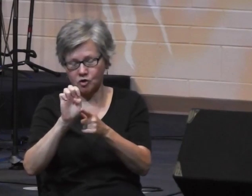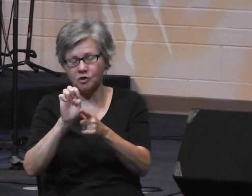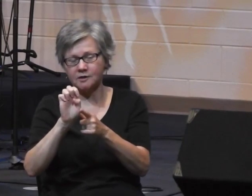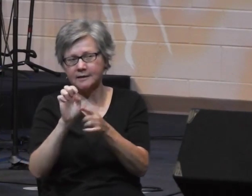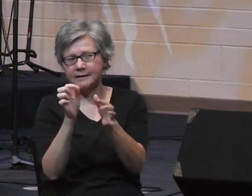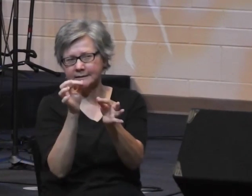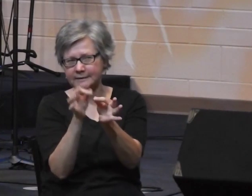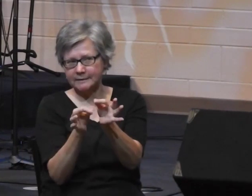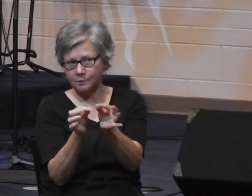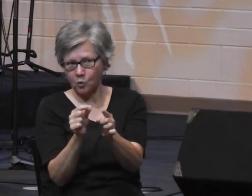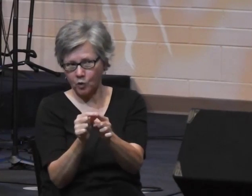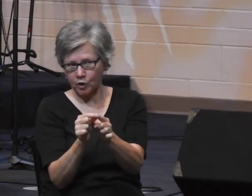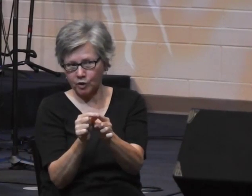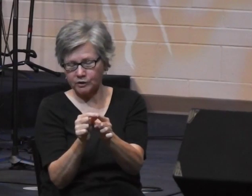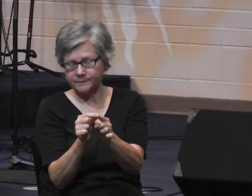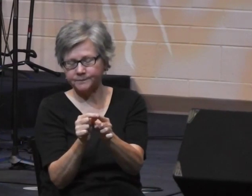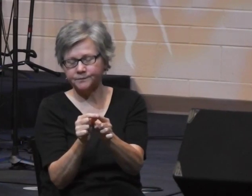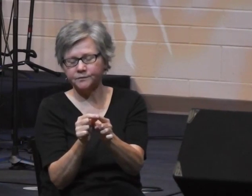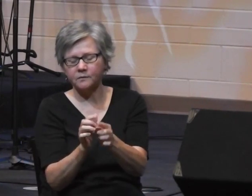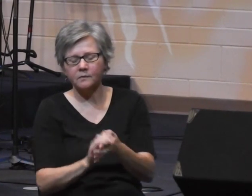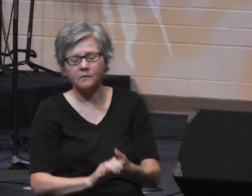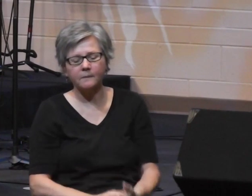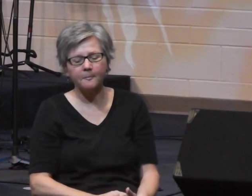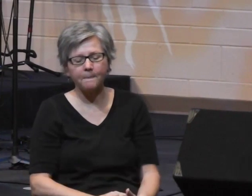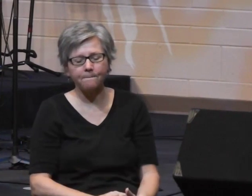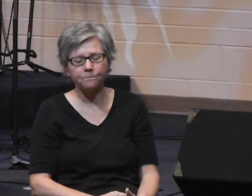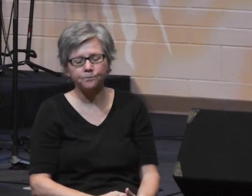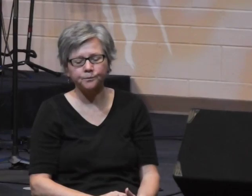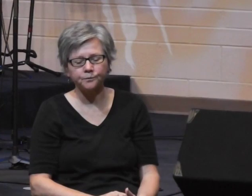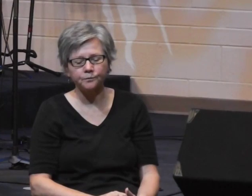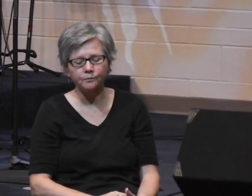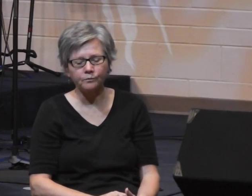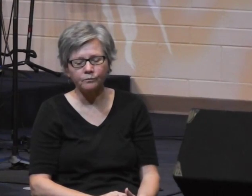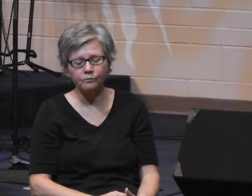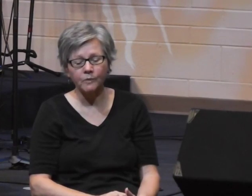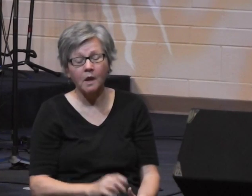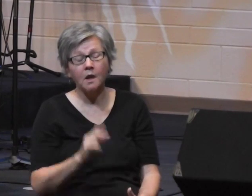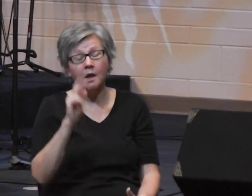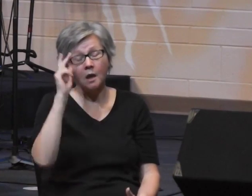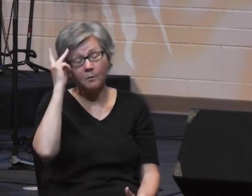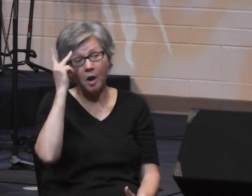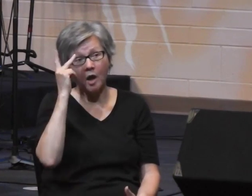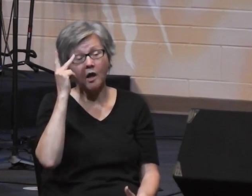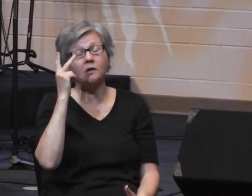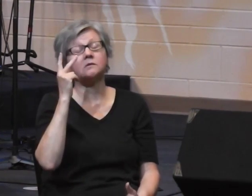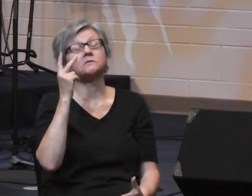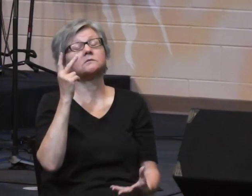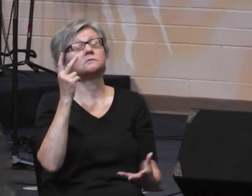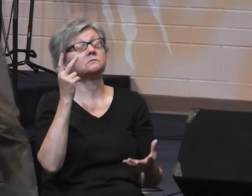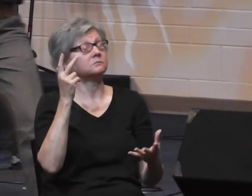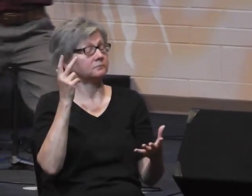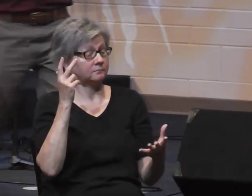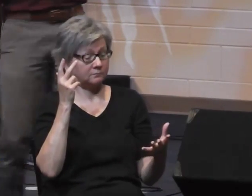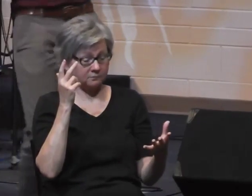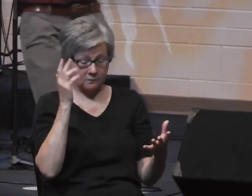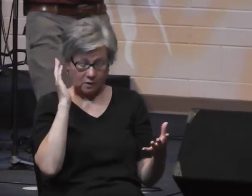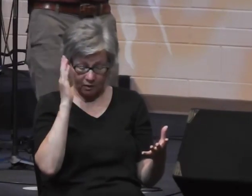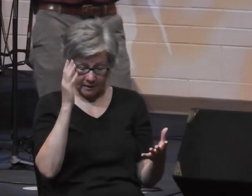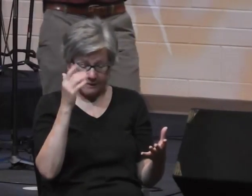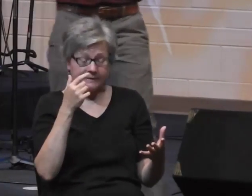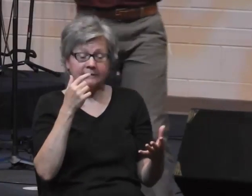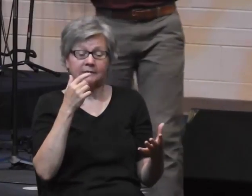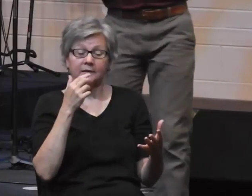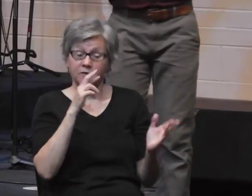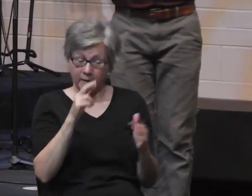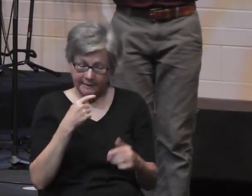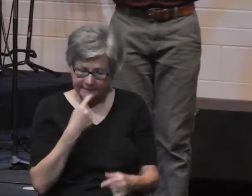a significant clue. What Paul is about to say only makes sense if we have